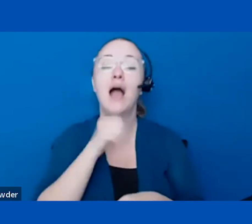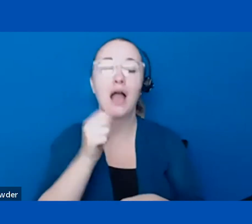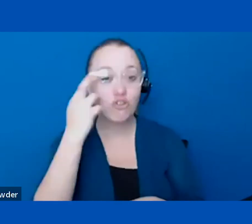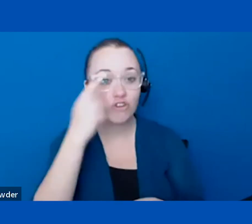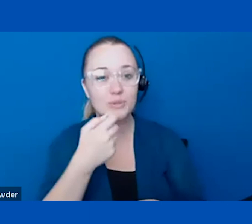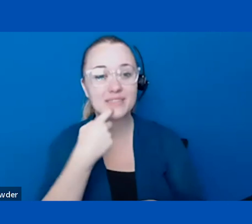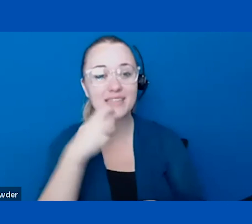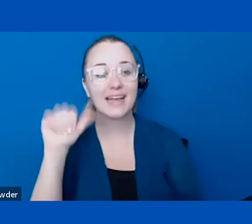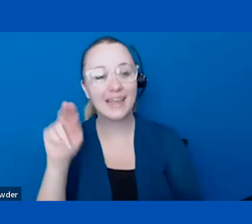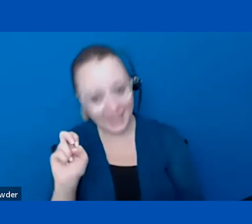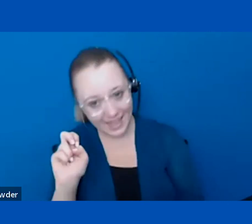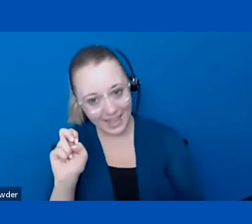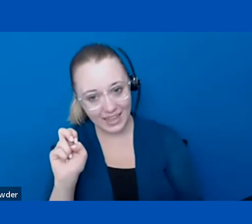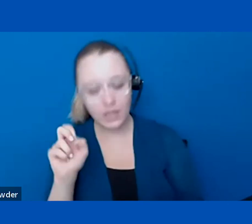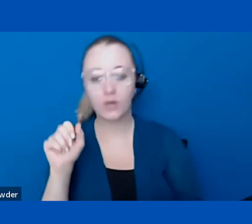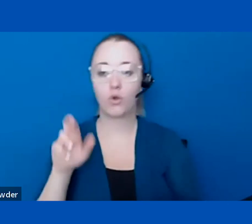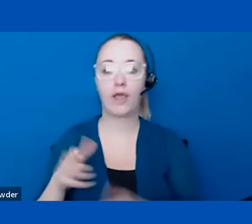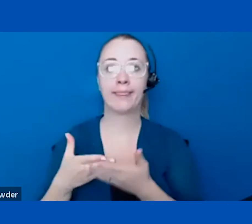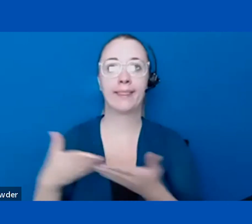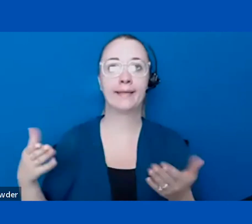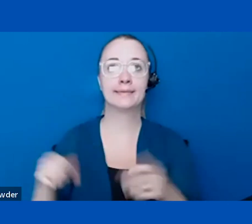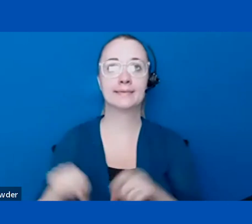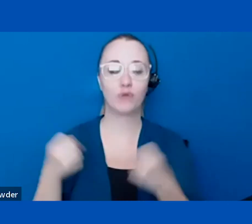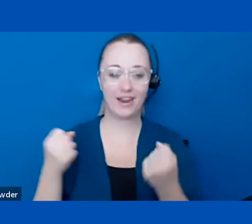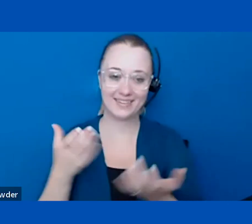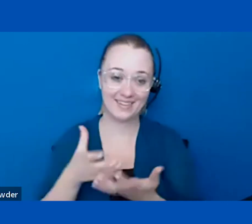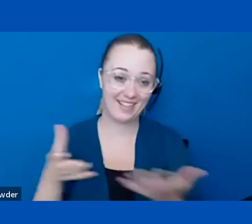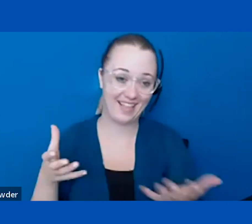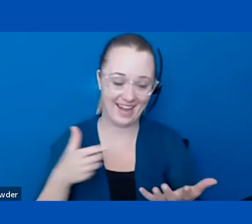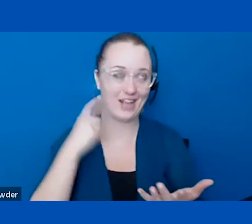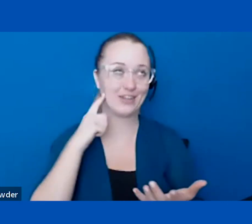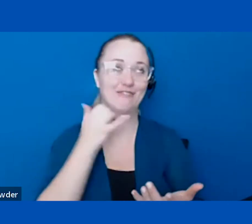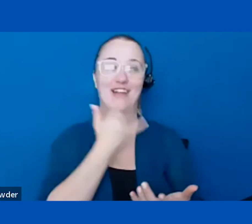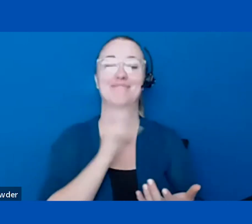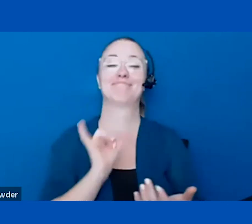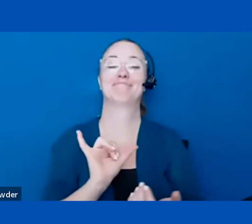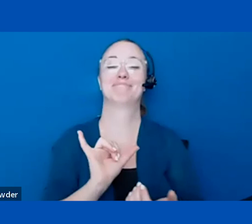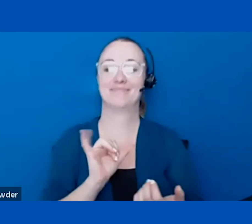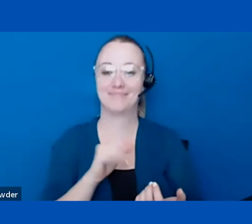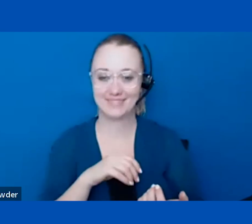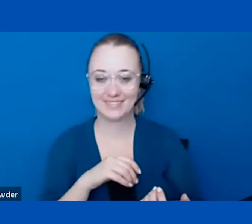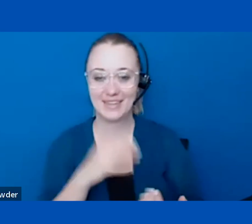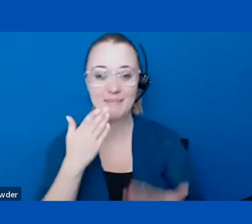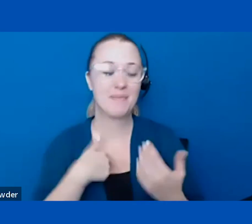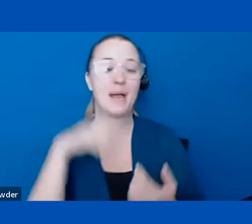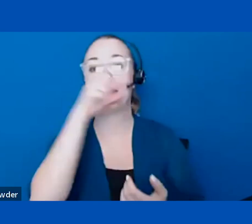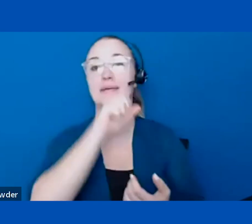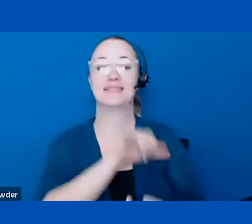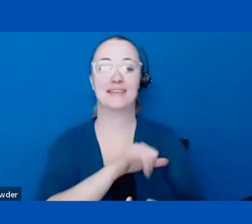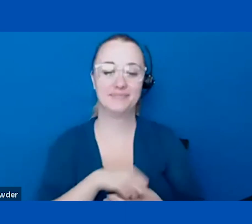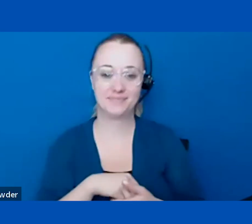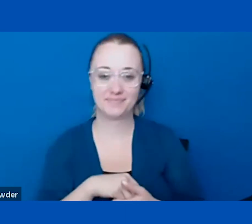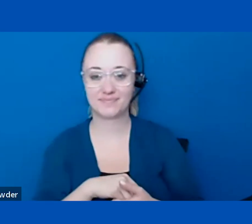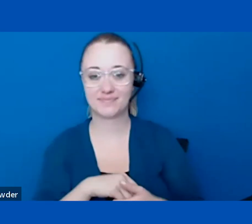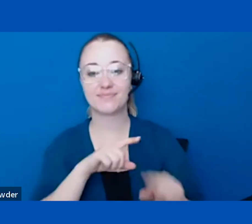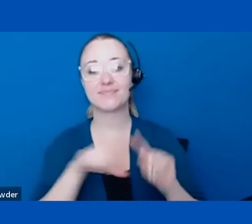on you a lot or things just in general break on you a lot. Um, I wasn't sure. Maybe I missed that. But